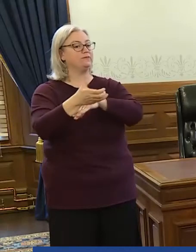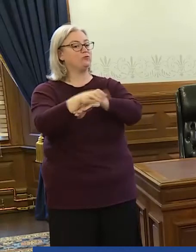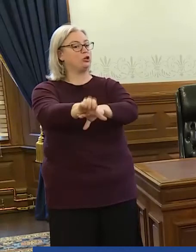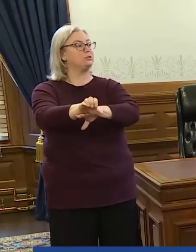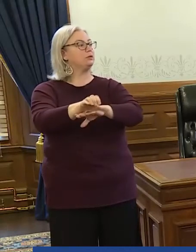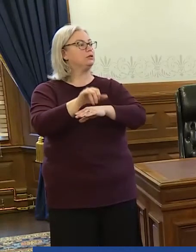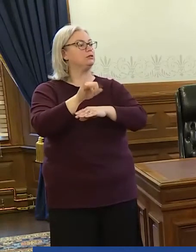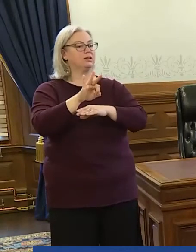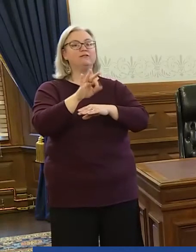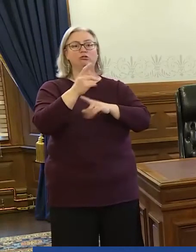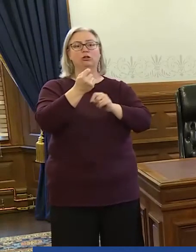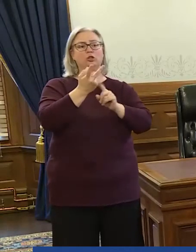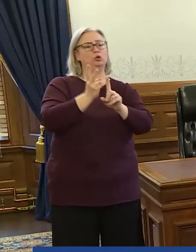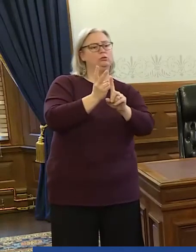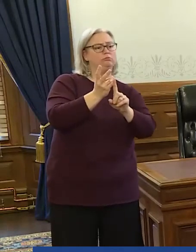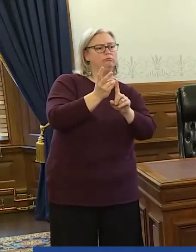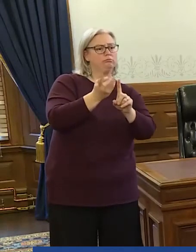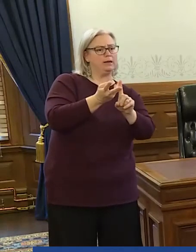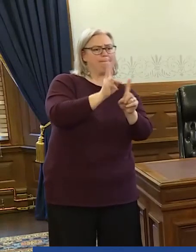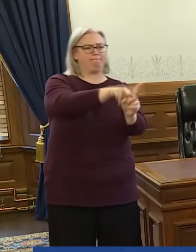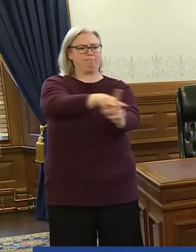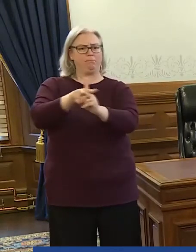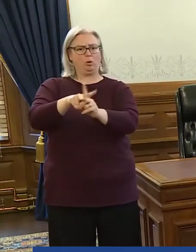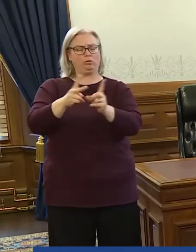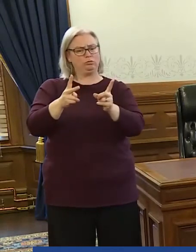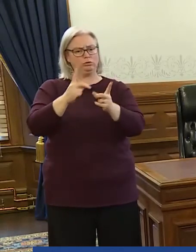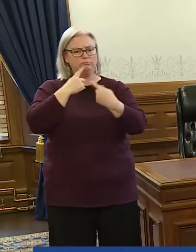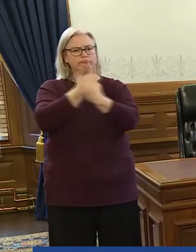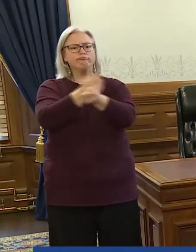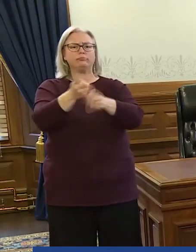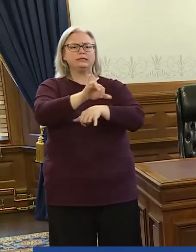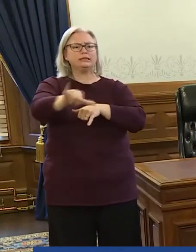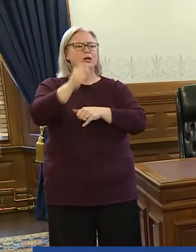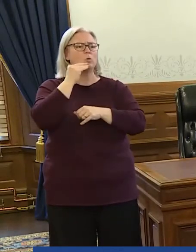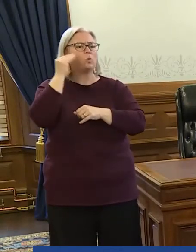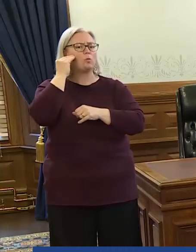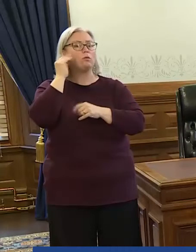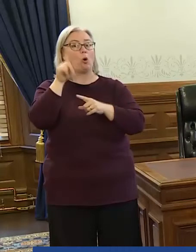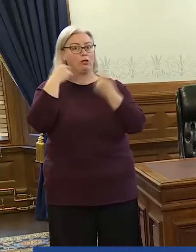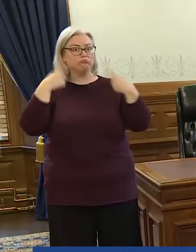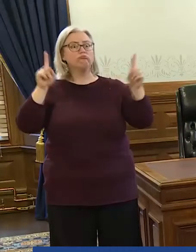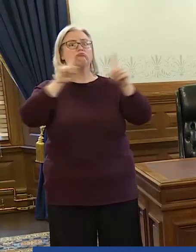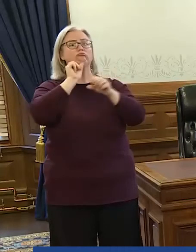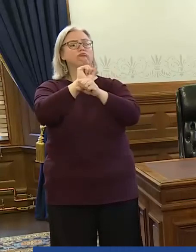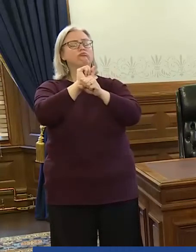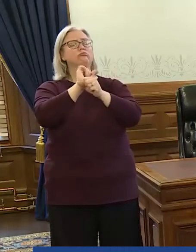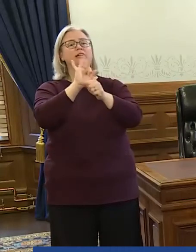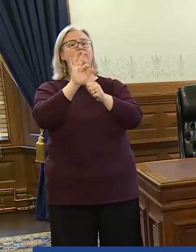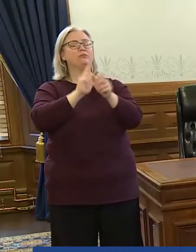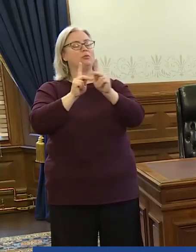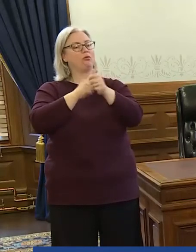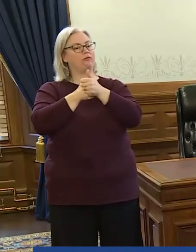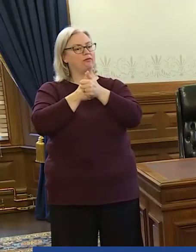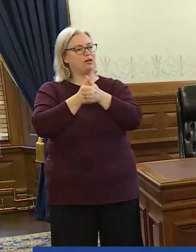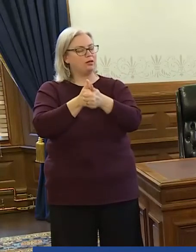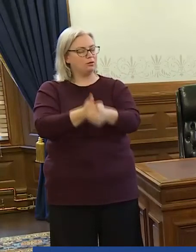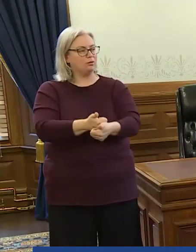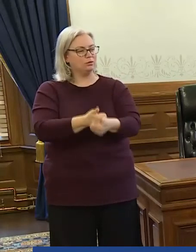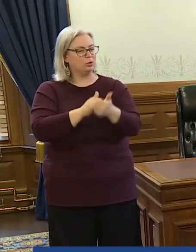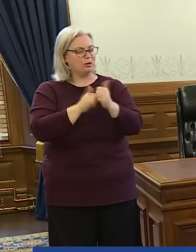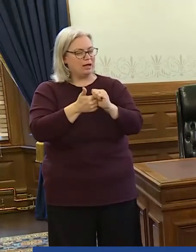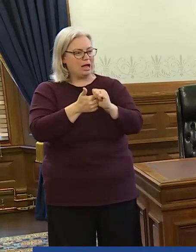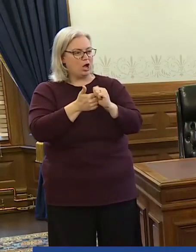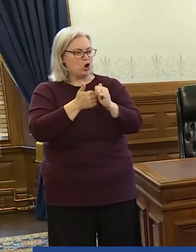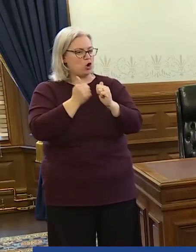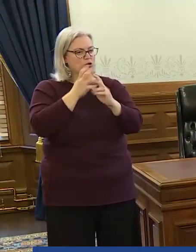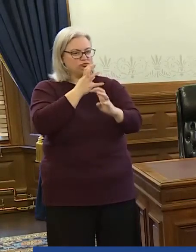to the lengths of imposing the stay at home? It only works if people abide by it. So what lengths are you prepared to go to